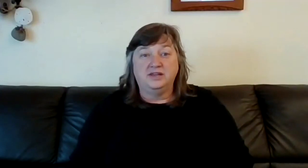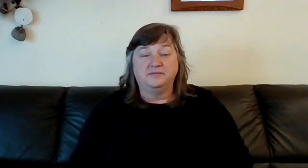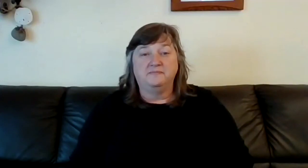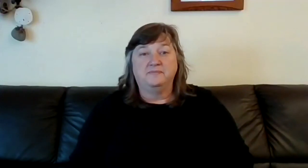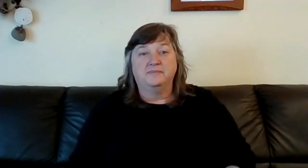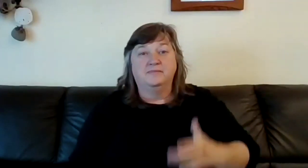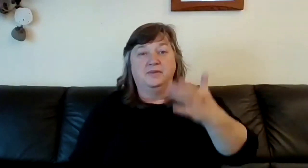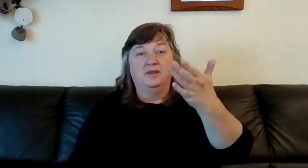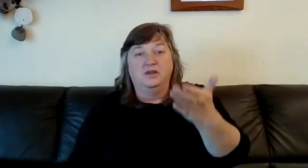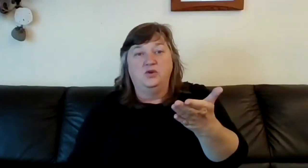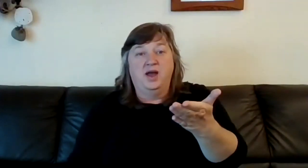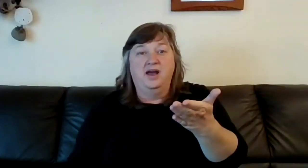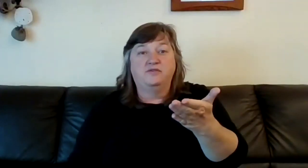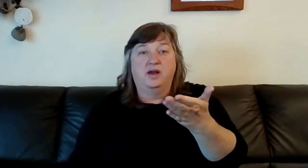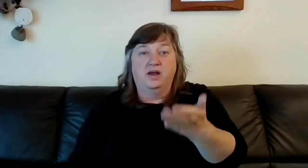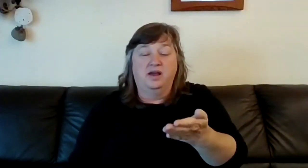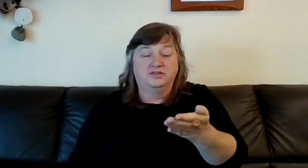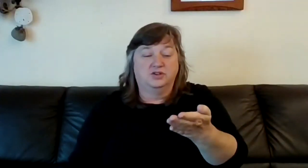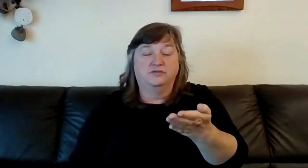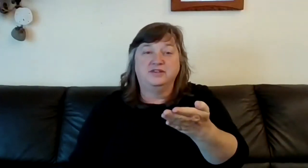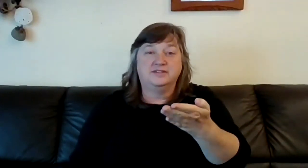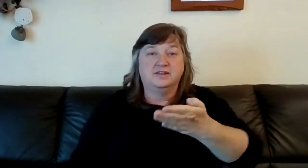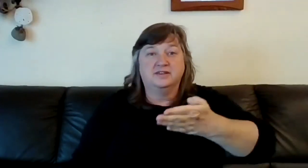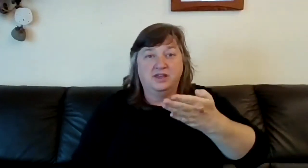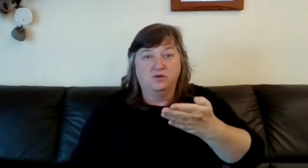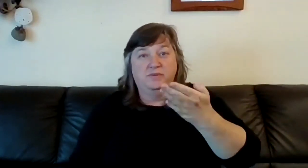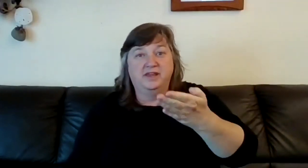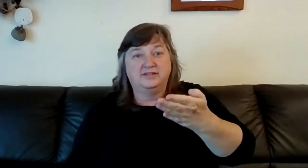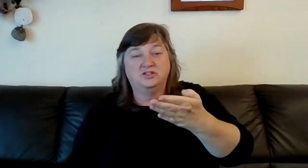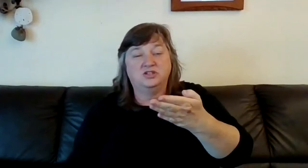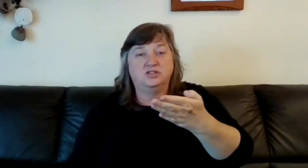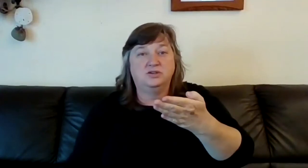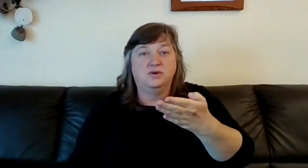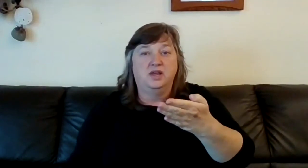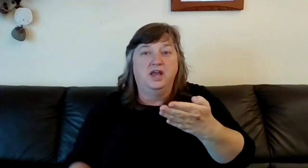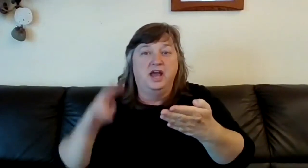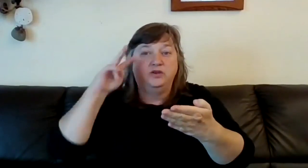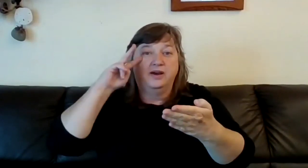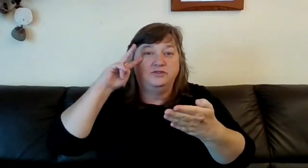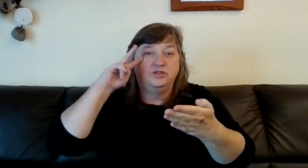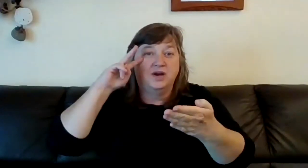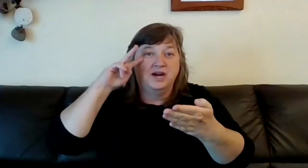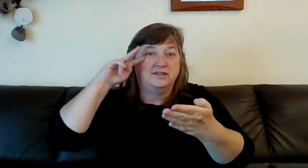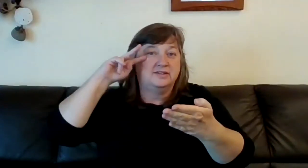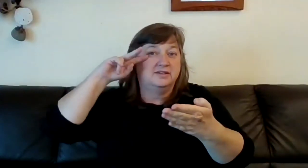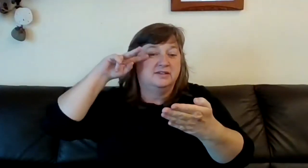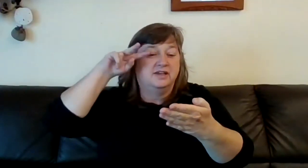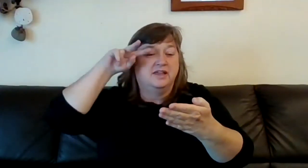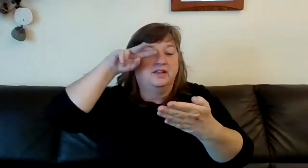Reading. You have a surface that you are paying attention to, and you have two eyes that